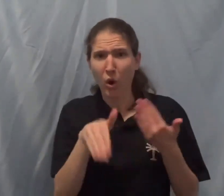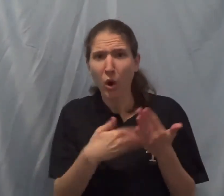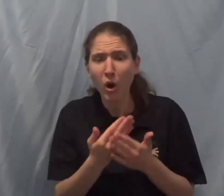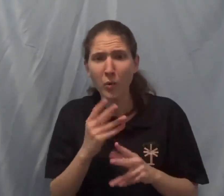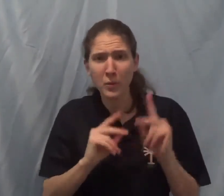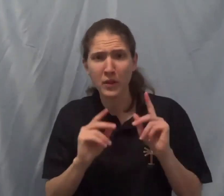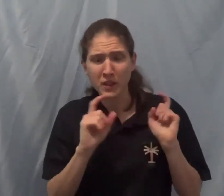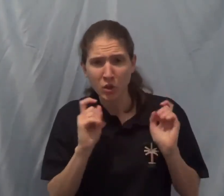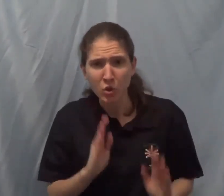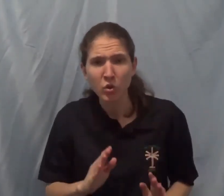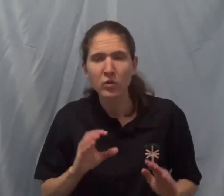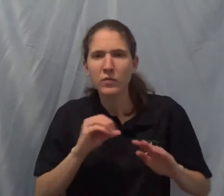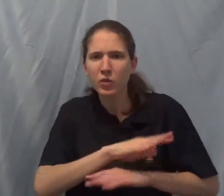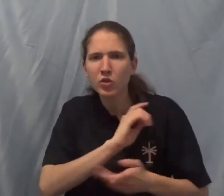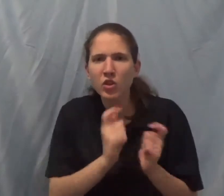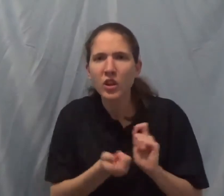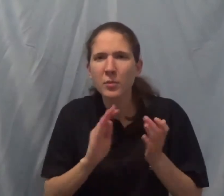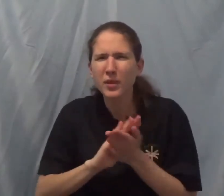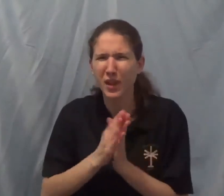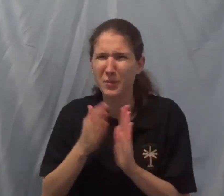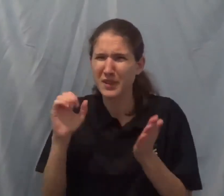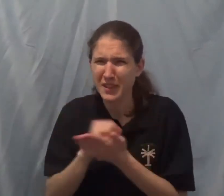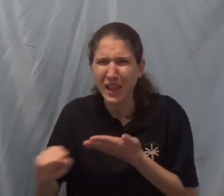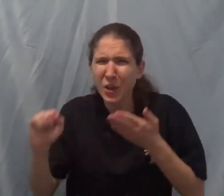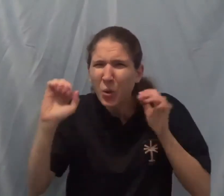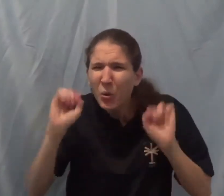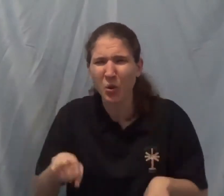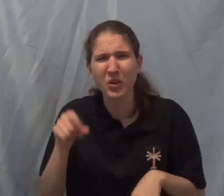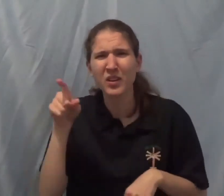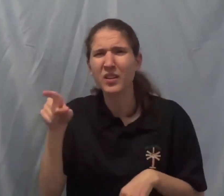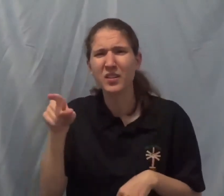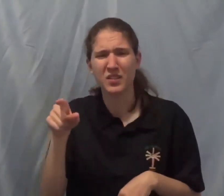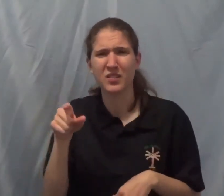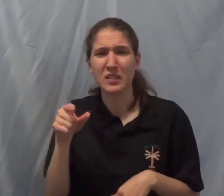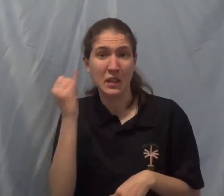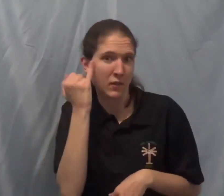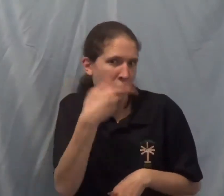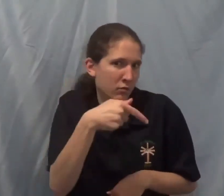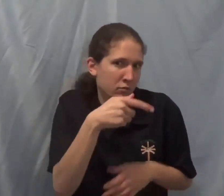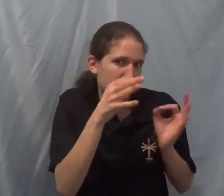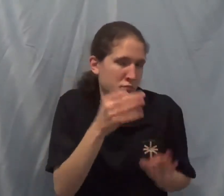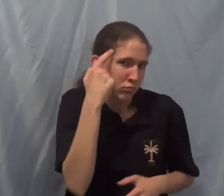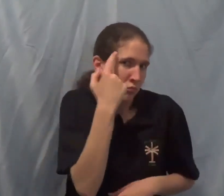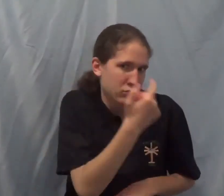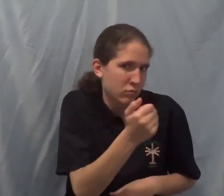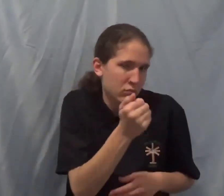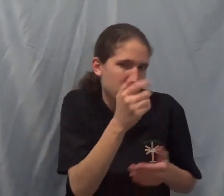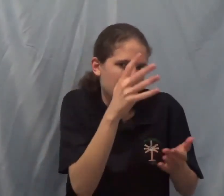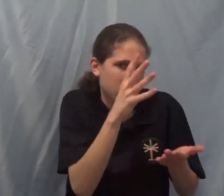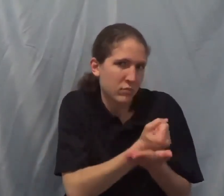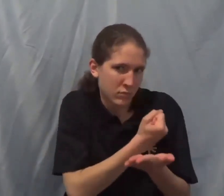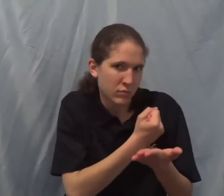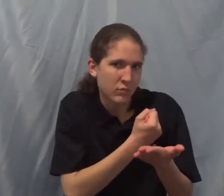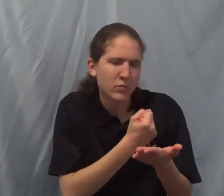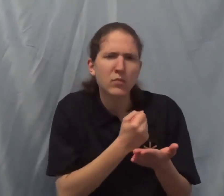helps to be God, all right? When you're God, you can do those things. How do we get the reservoir to people? That's why our Lord is saying, I want you to